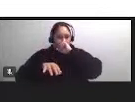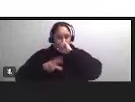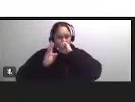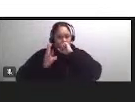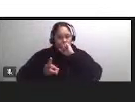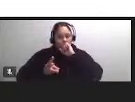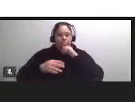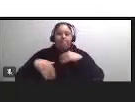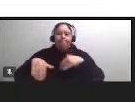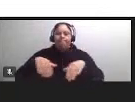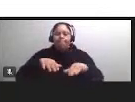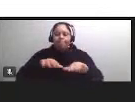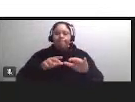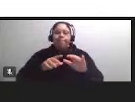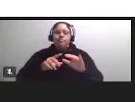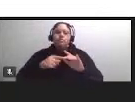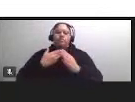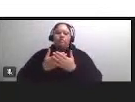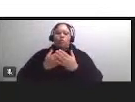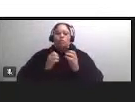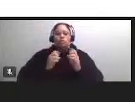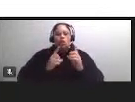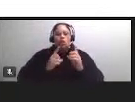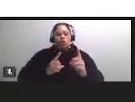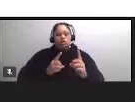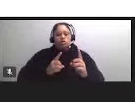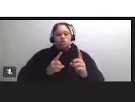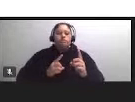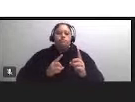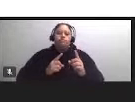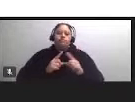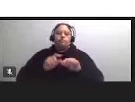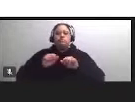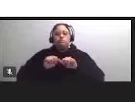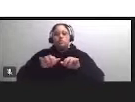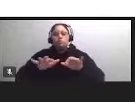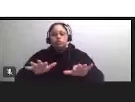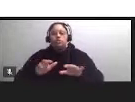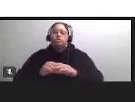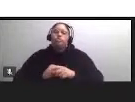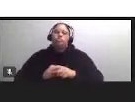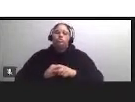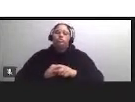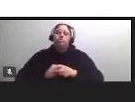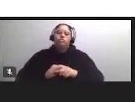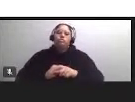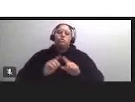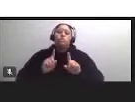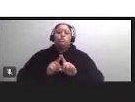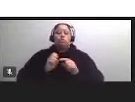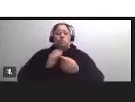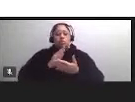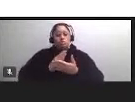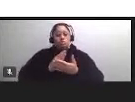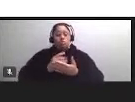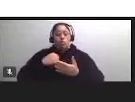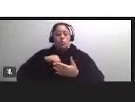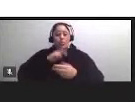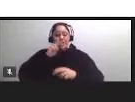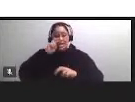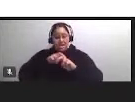the activities around education and outreach, and then also ensuring that where we